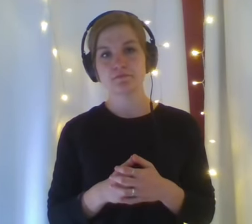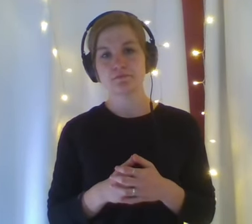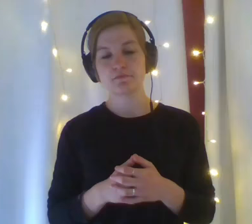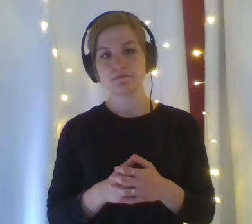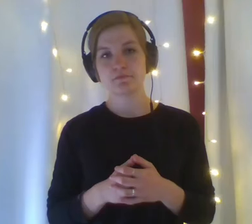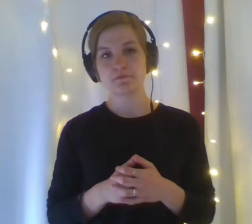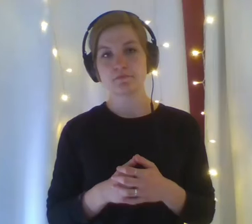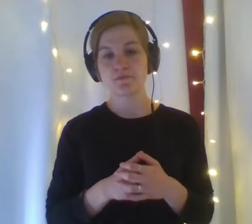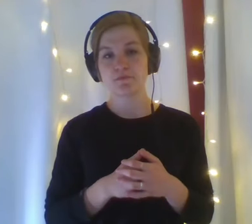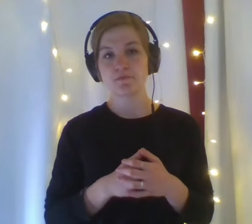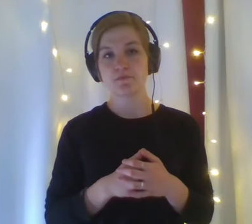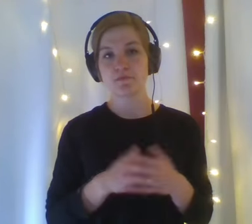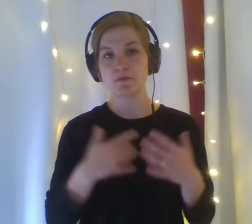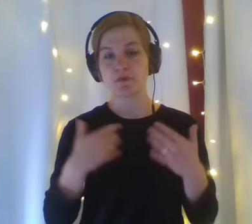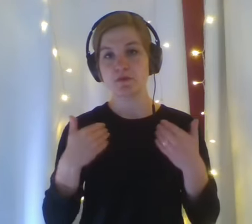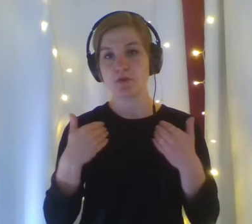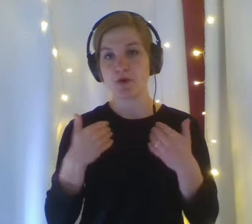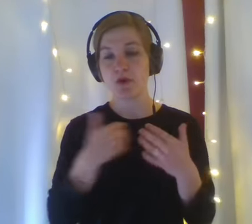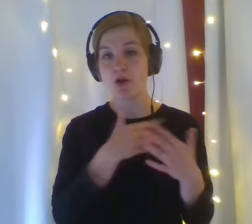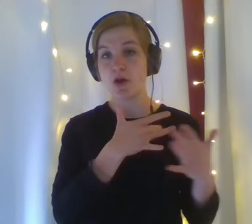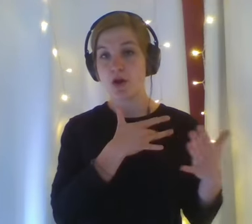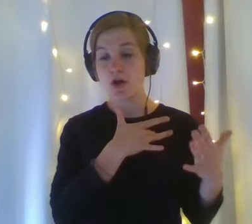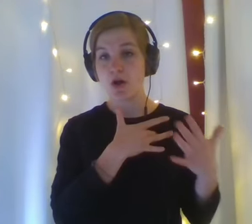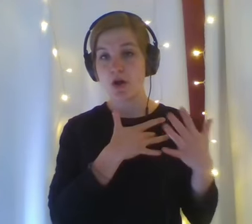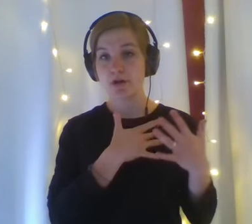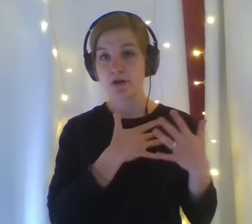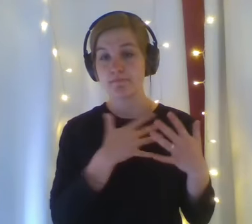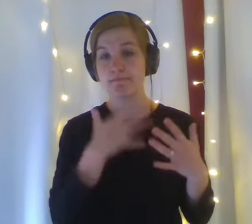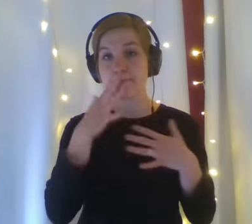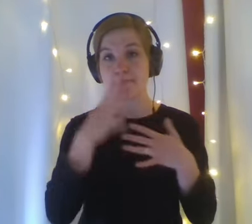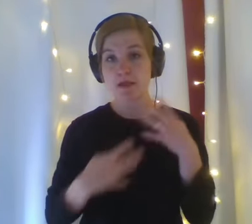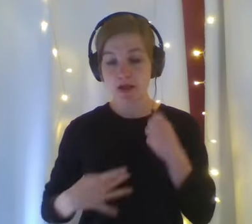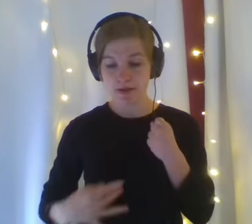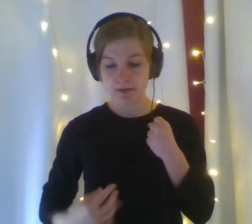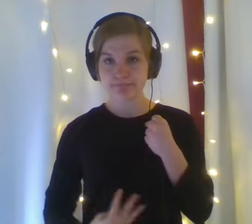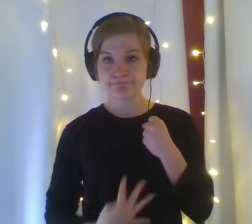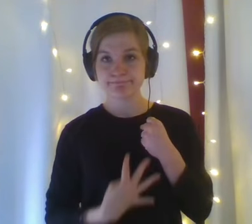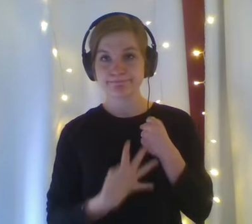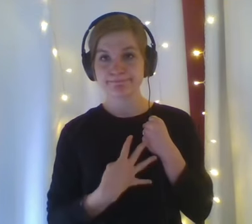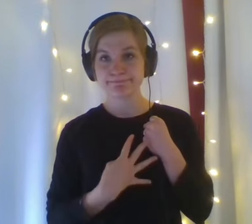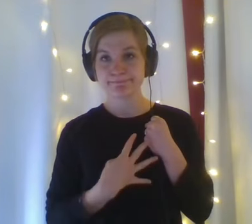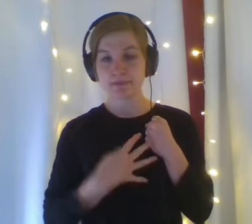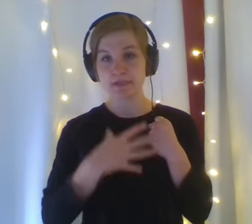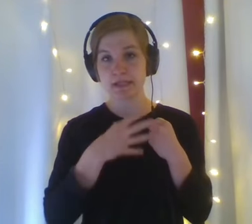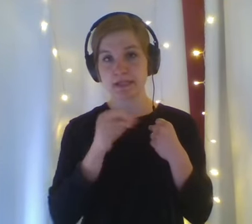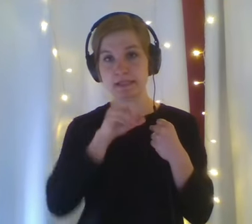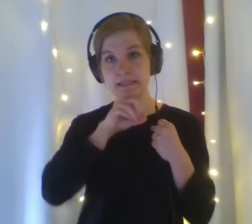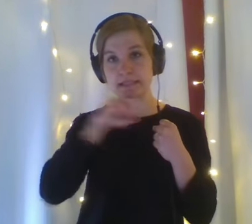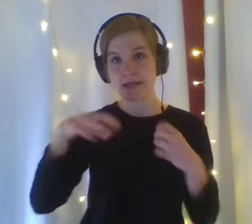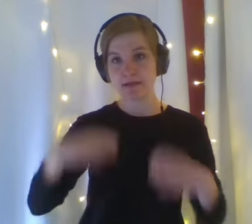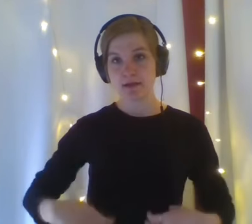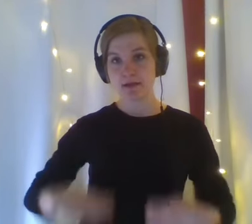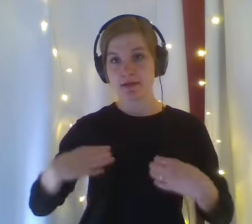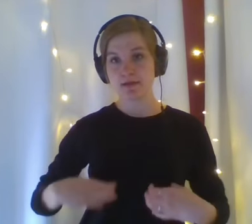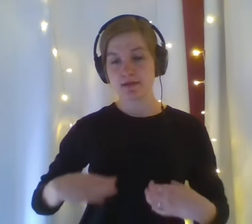receive blood from body tissues. Your heart will then send blood up to your lungs, where it can fill with a very important molecule